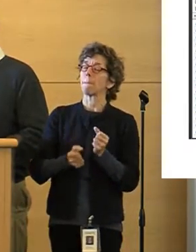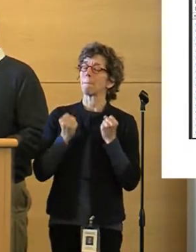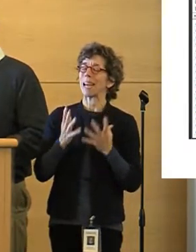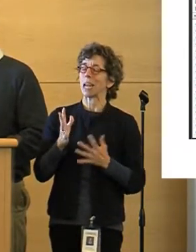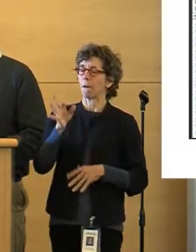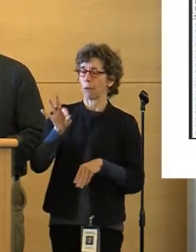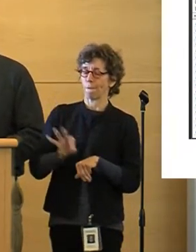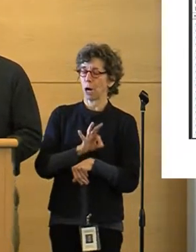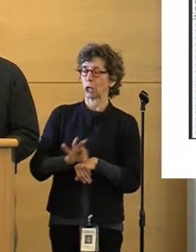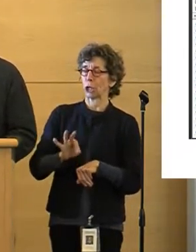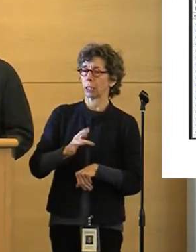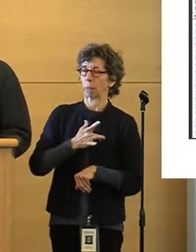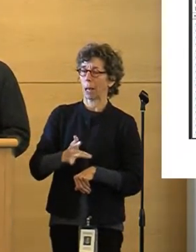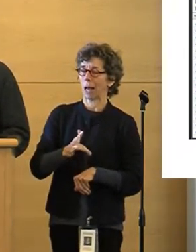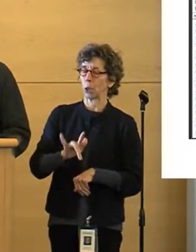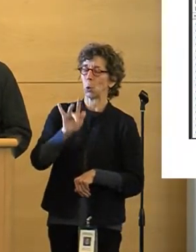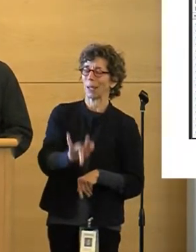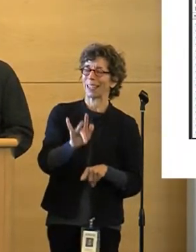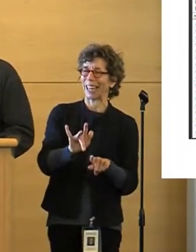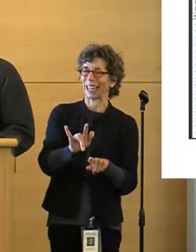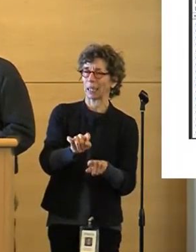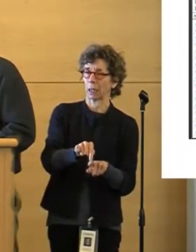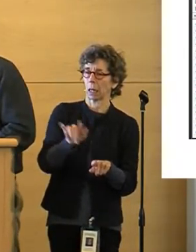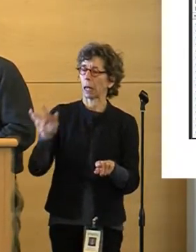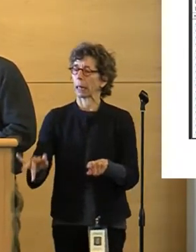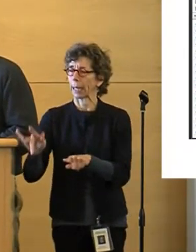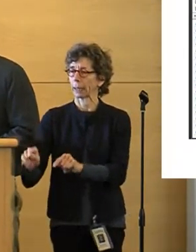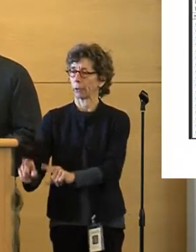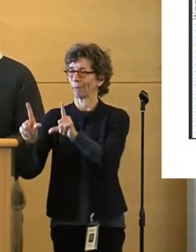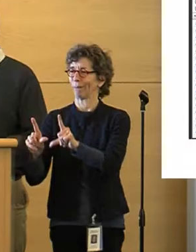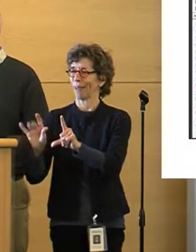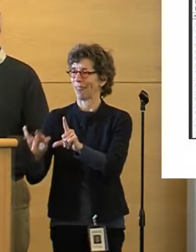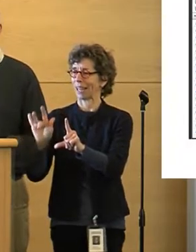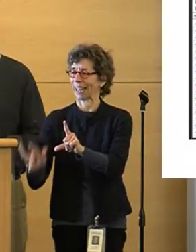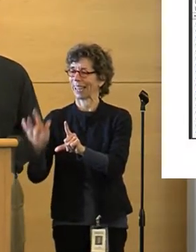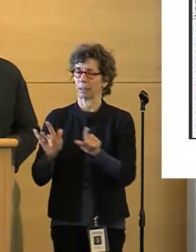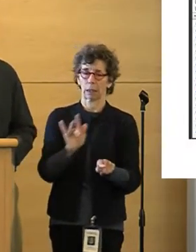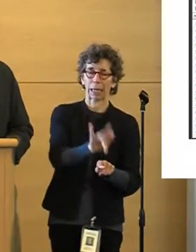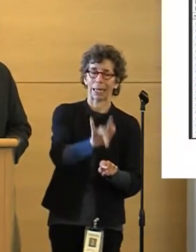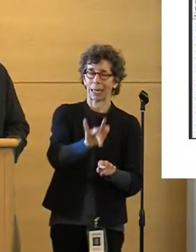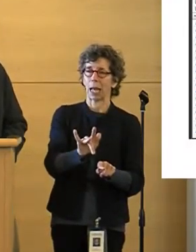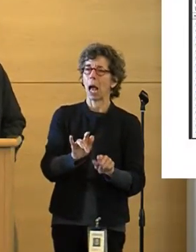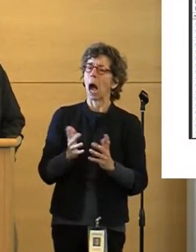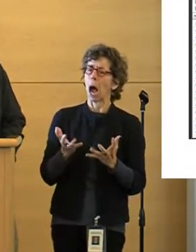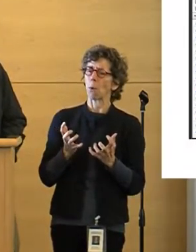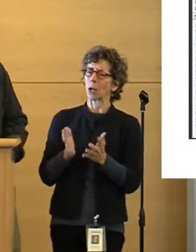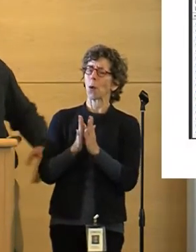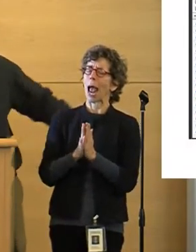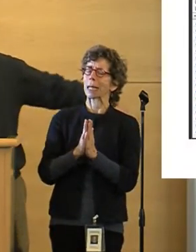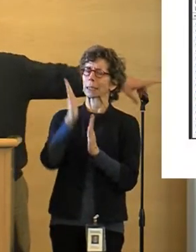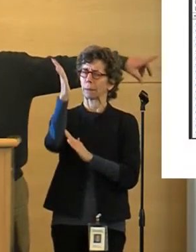Anyone. Could be very challenging to a lot of people. As the title suggests, can I access it without a